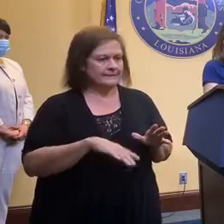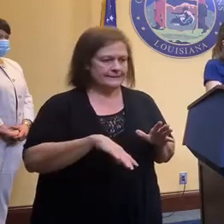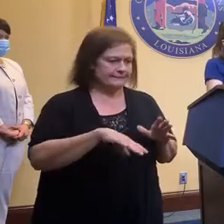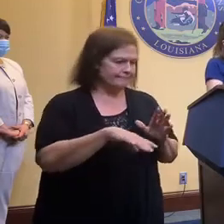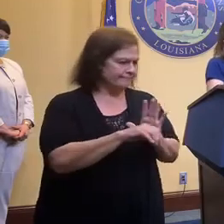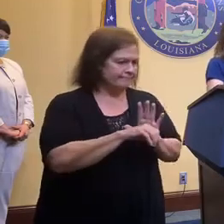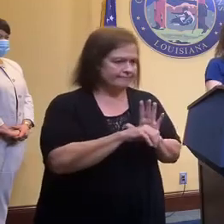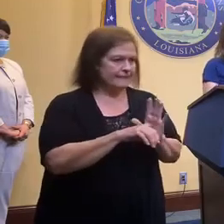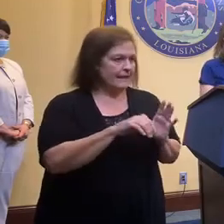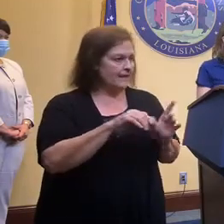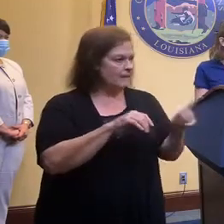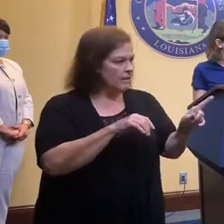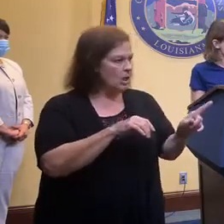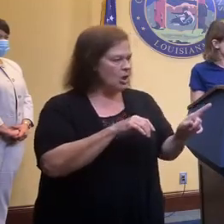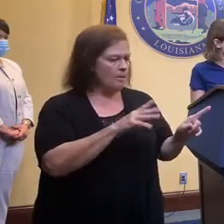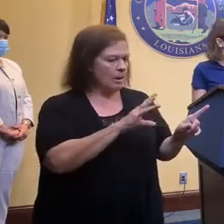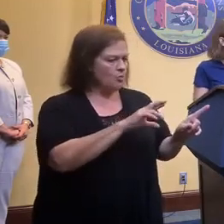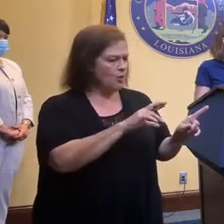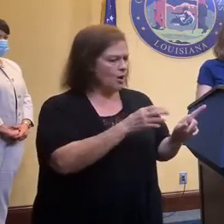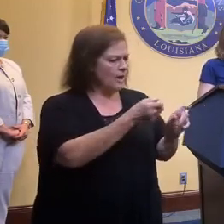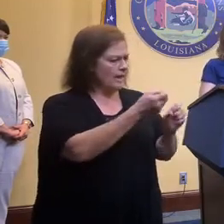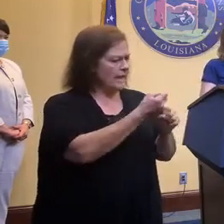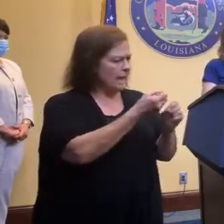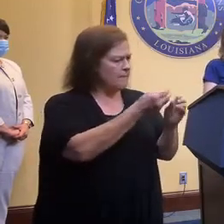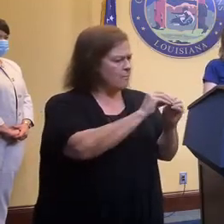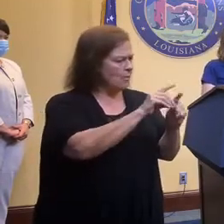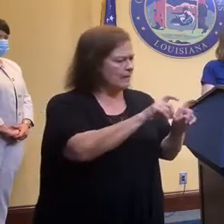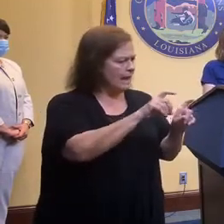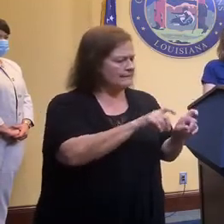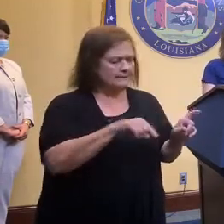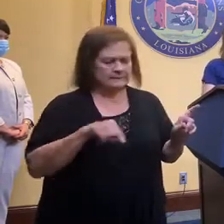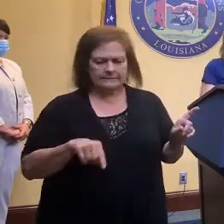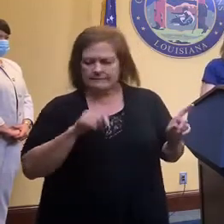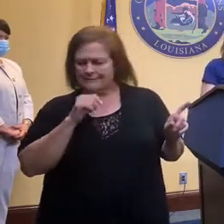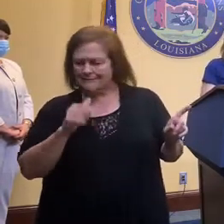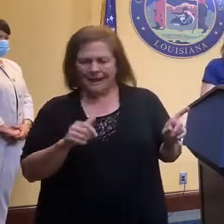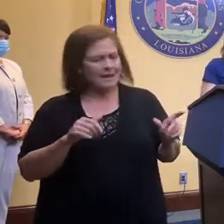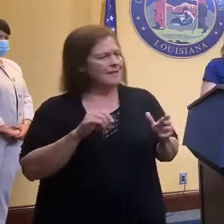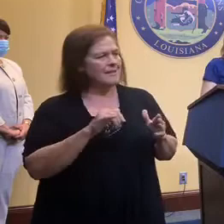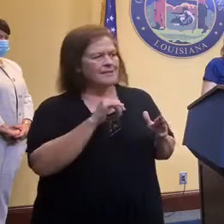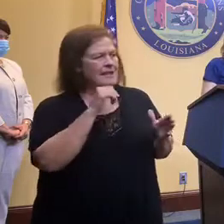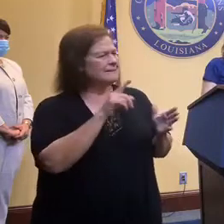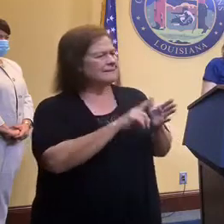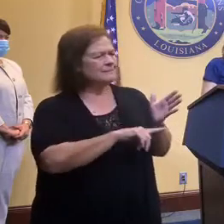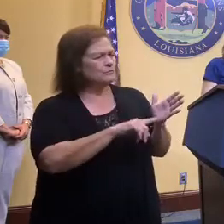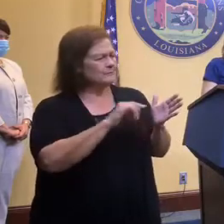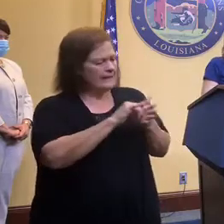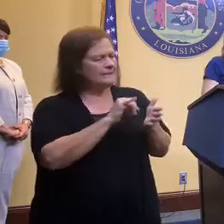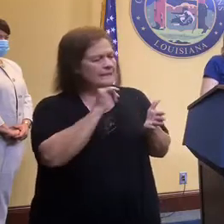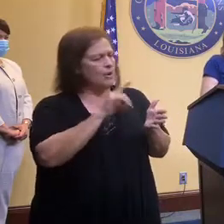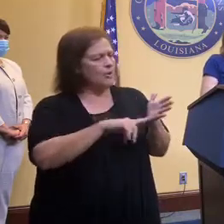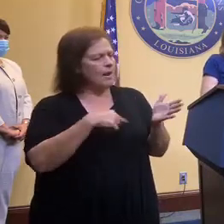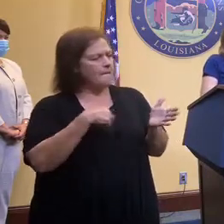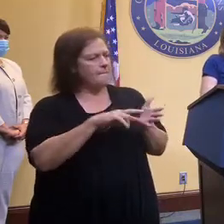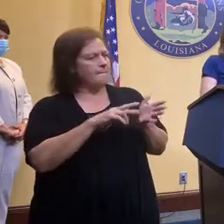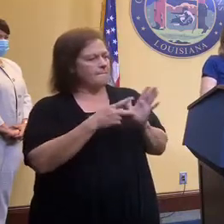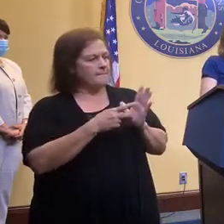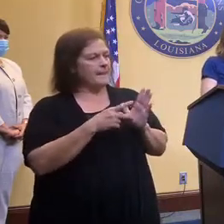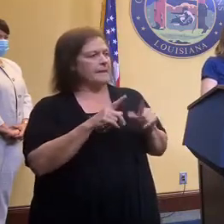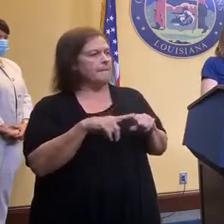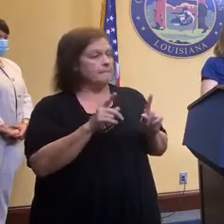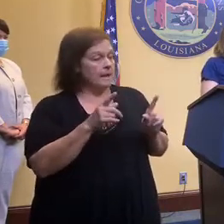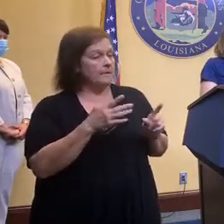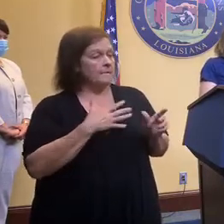shouldn't be if Baton Rouge gets more tests than New Orleans gives up tests, and that's not what it's being portrayed as.